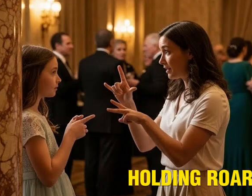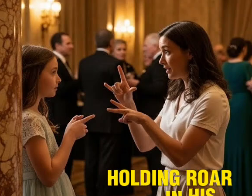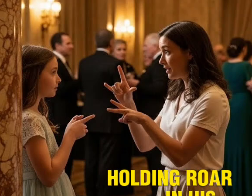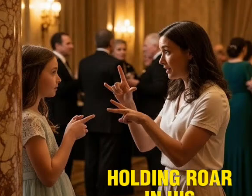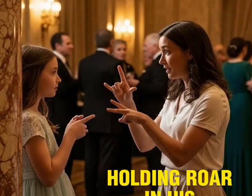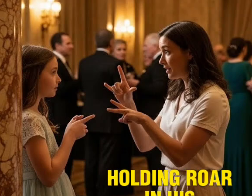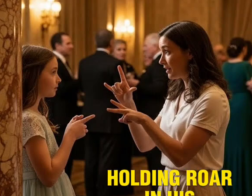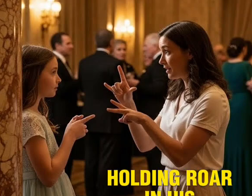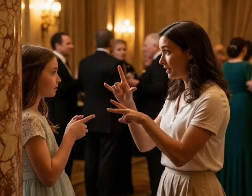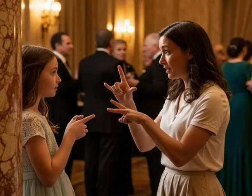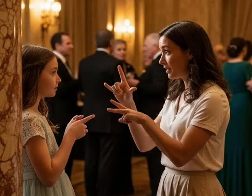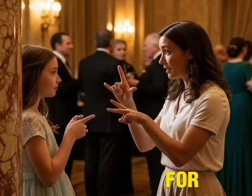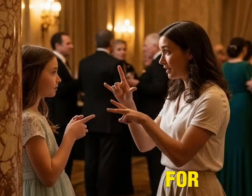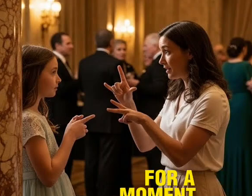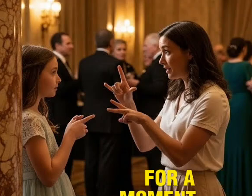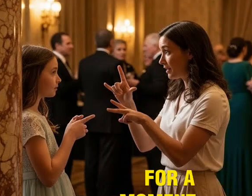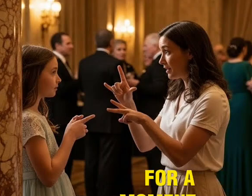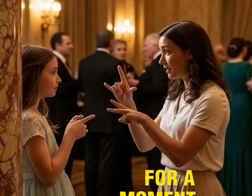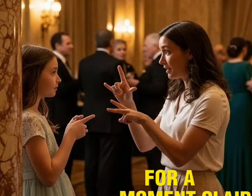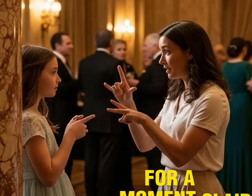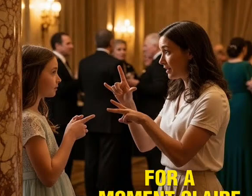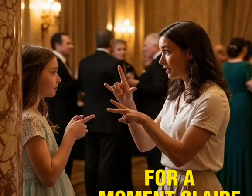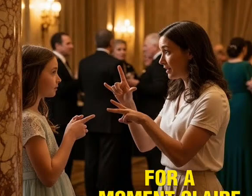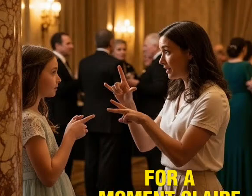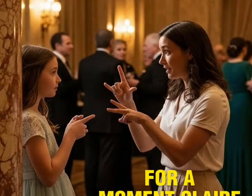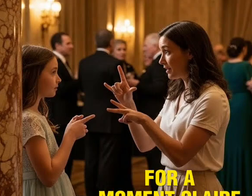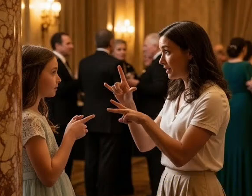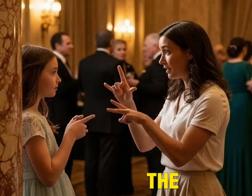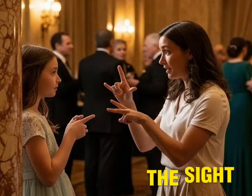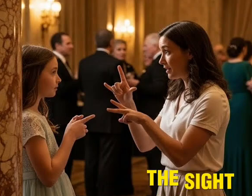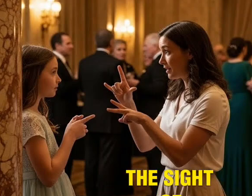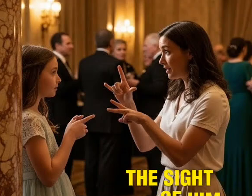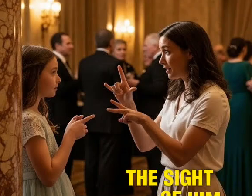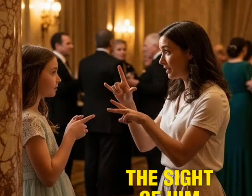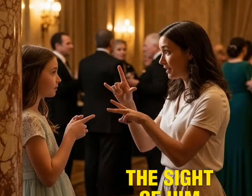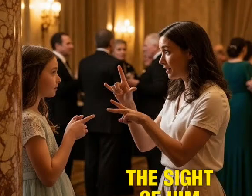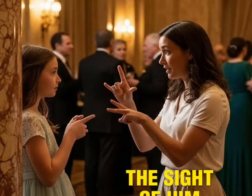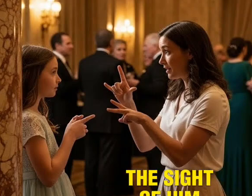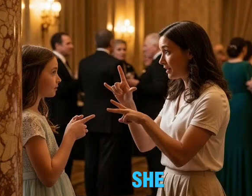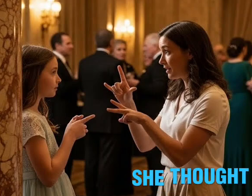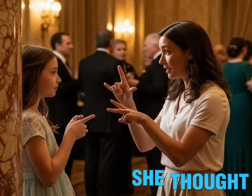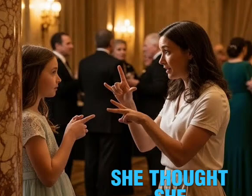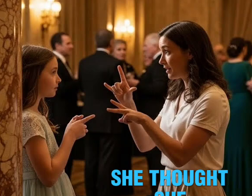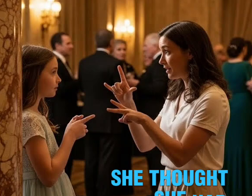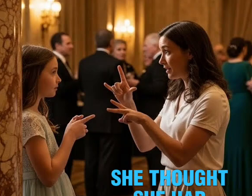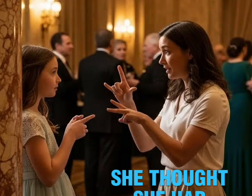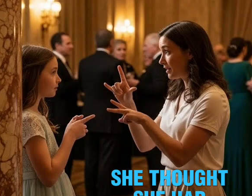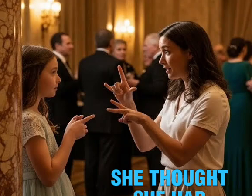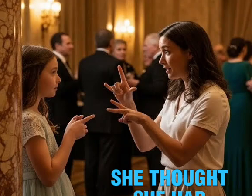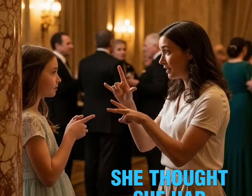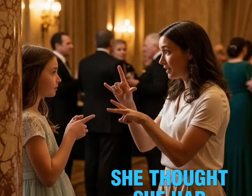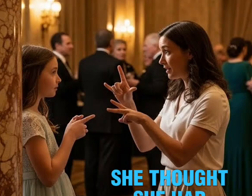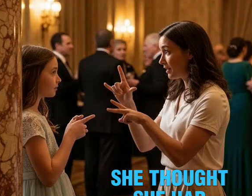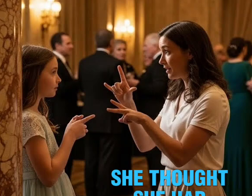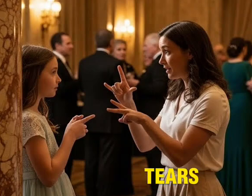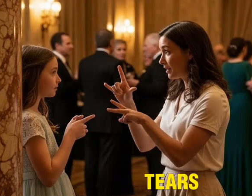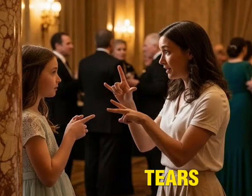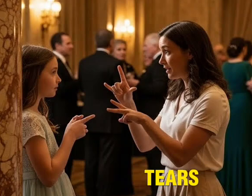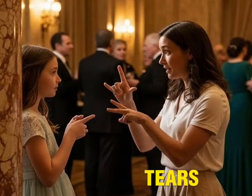his hands. For a moment, Claire couldn't breathe. The sight of him stirred memories she thought she had buried. Laughter, tears, the